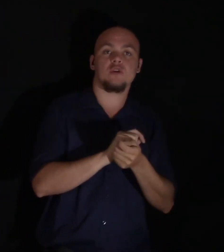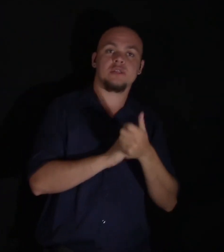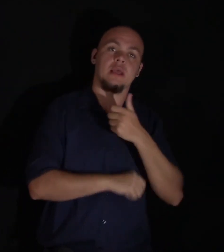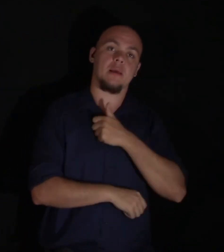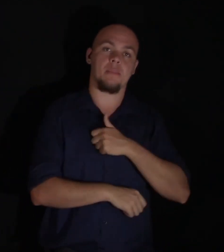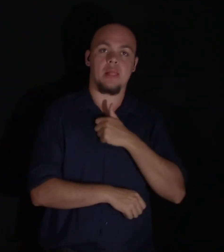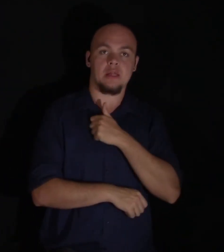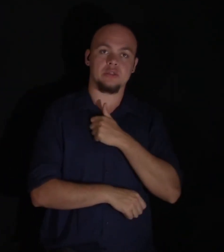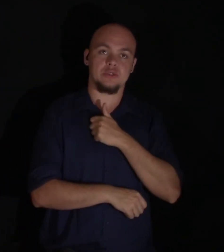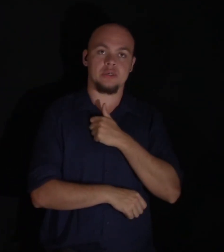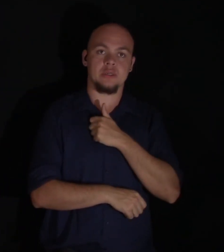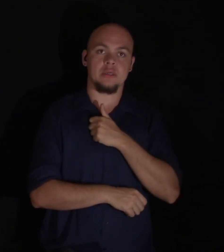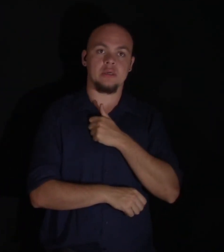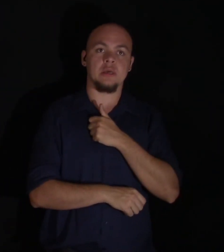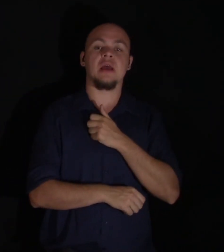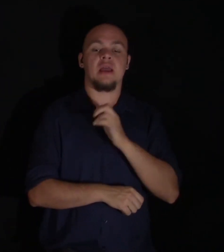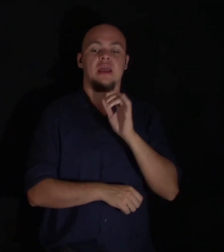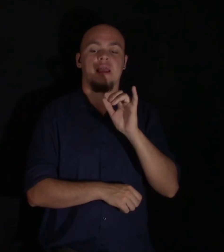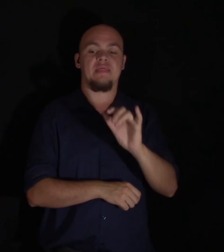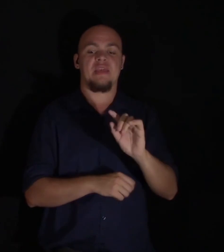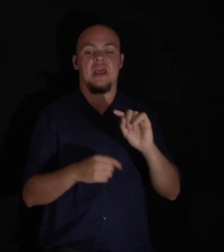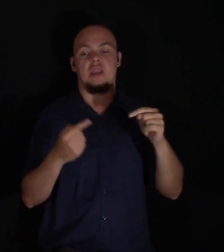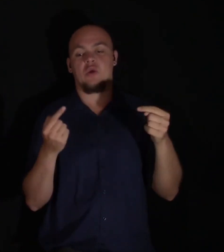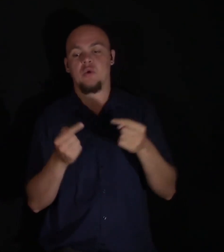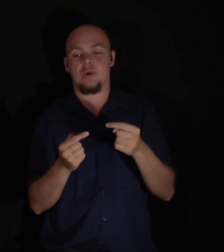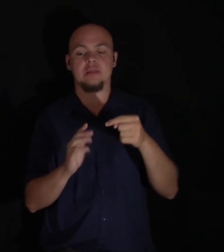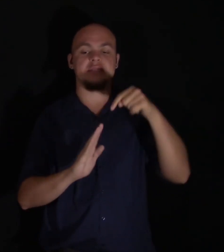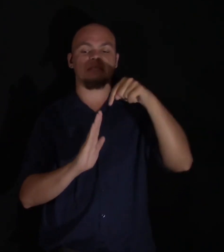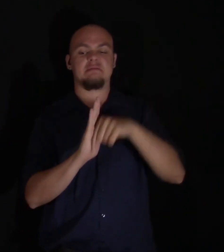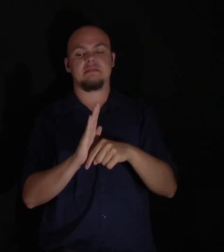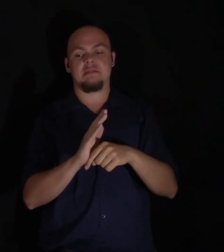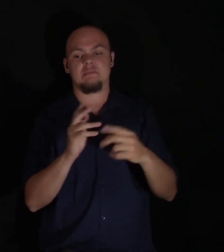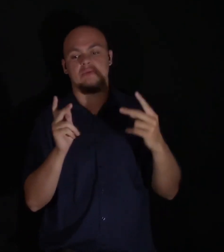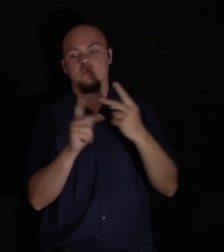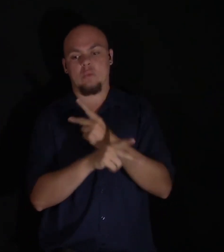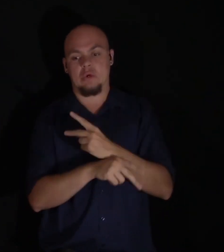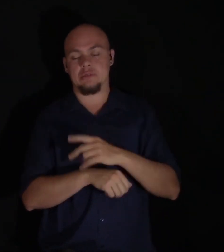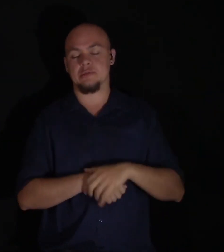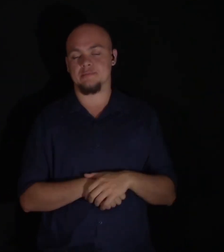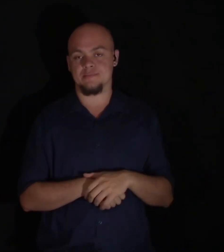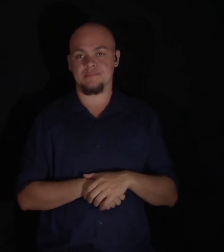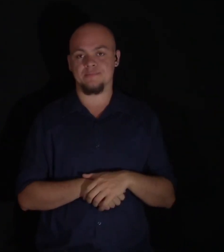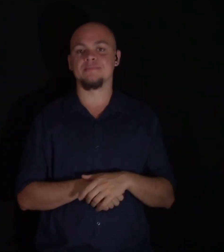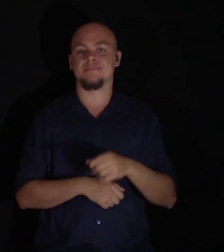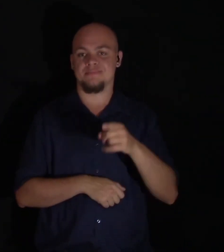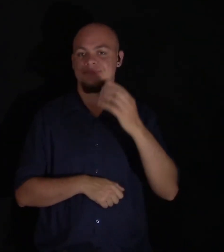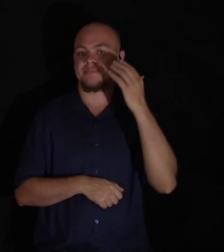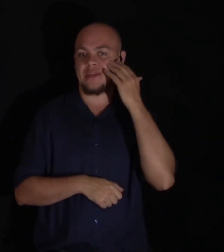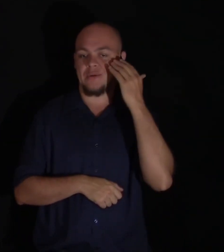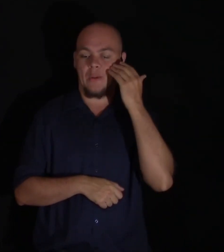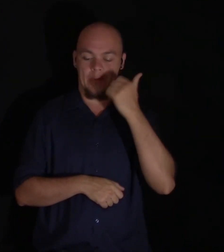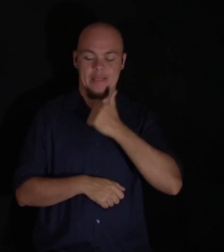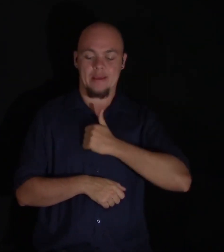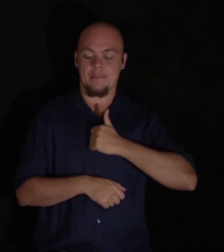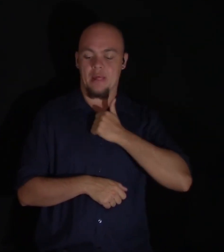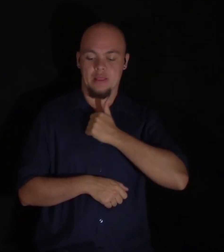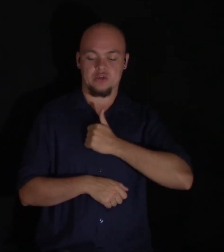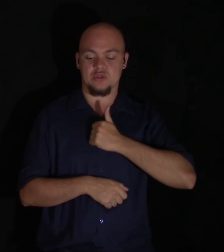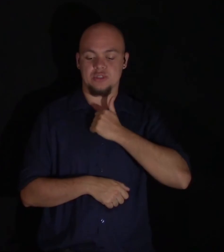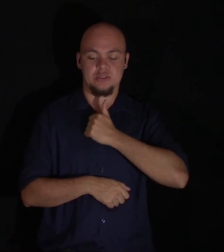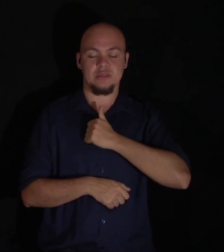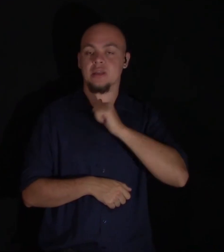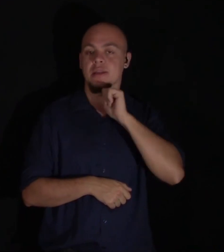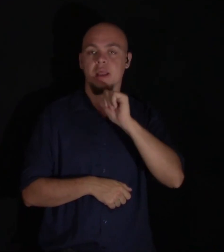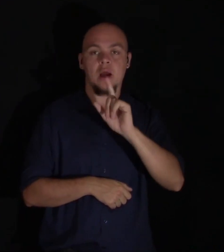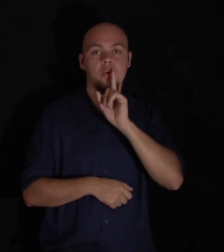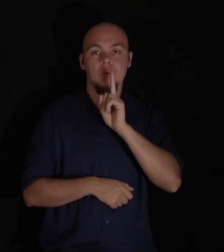that only deepen the original injury. We've all received apologies that aren't